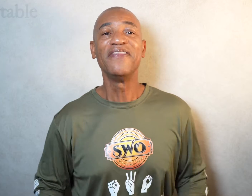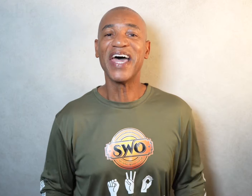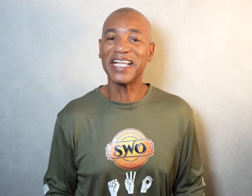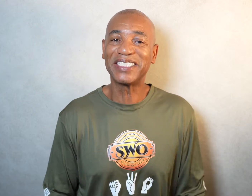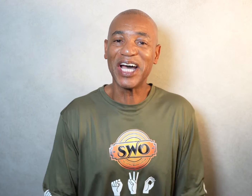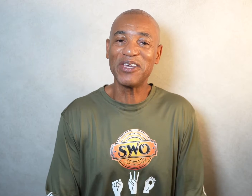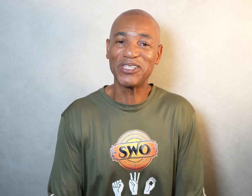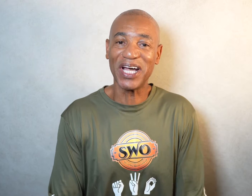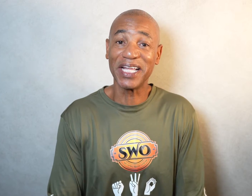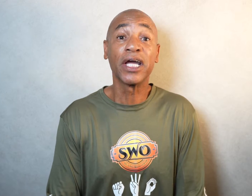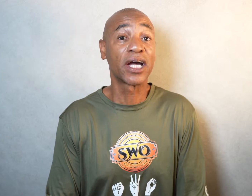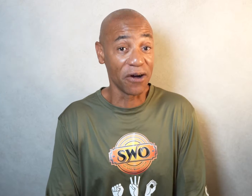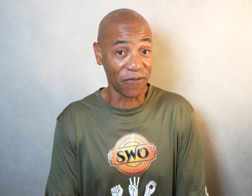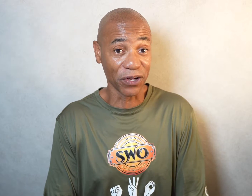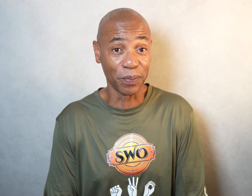That is how you sign comfortable.